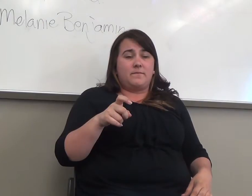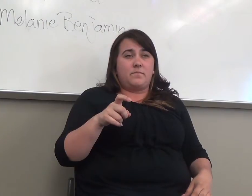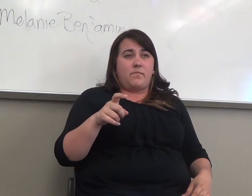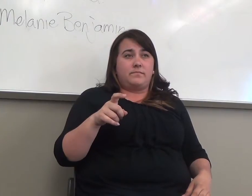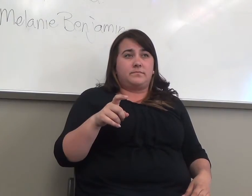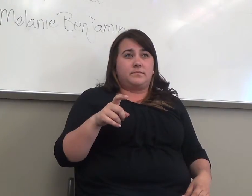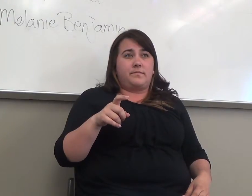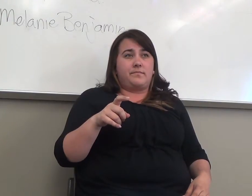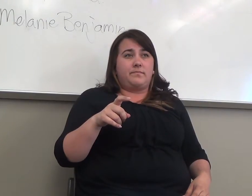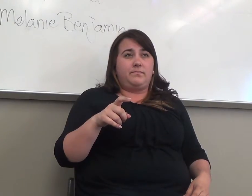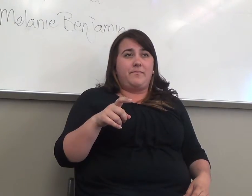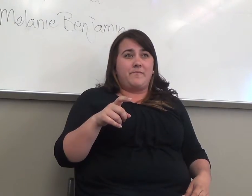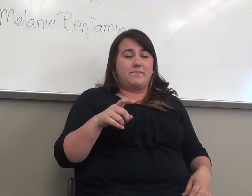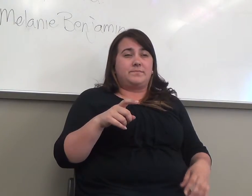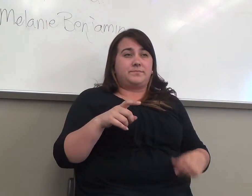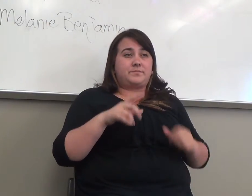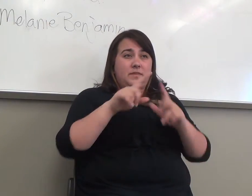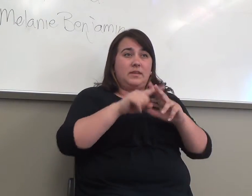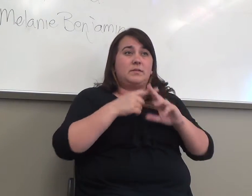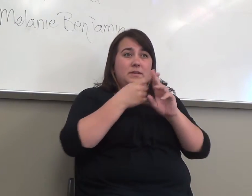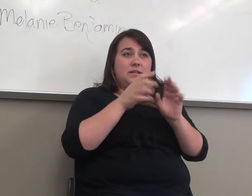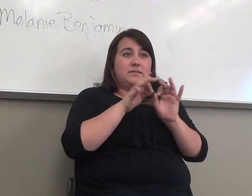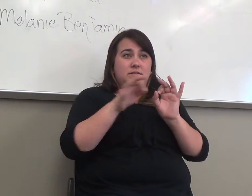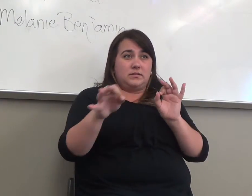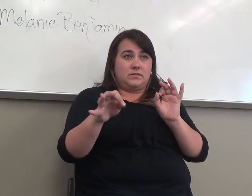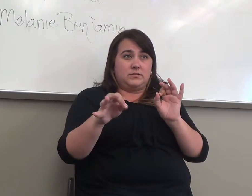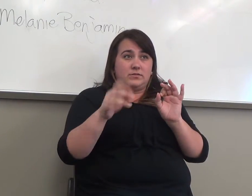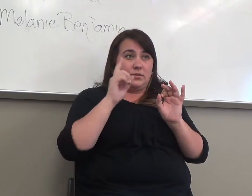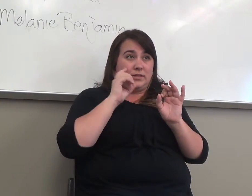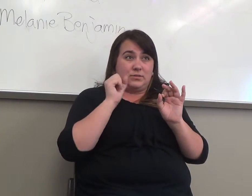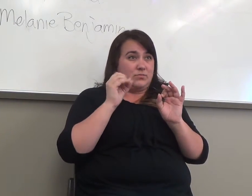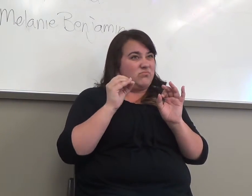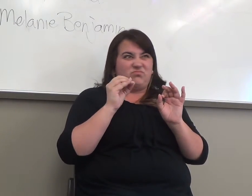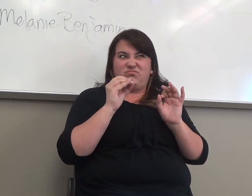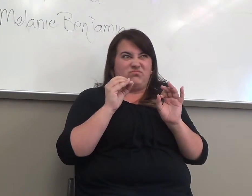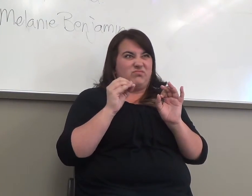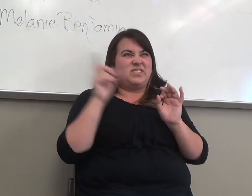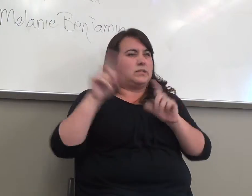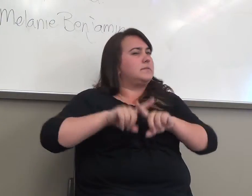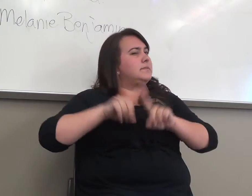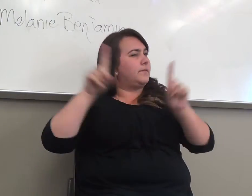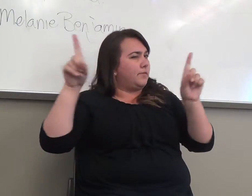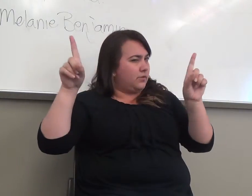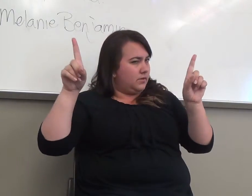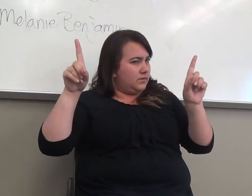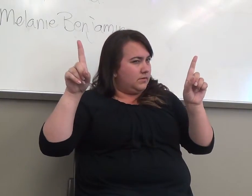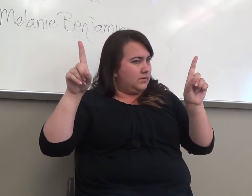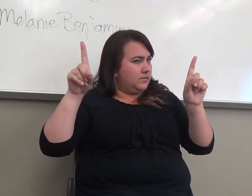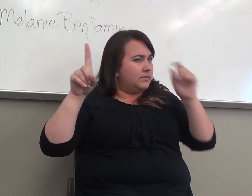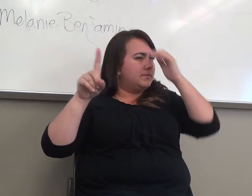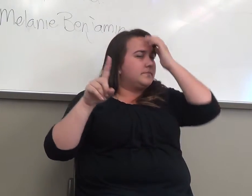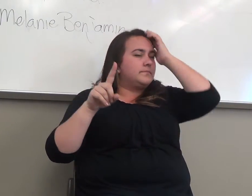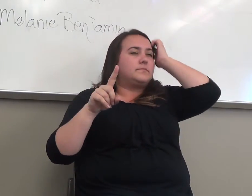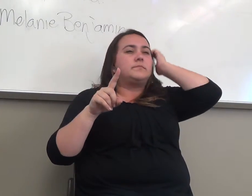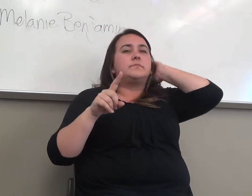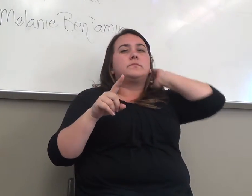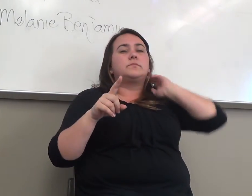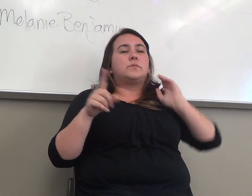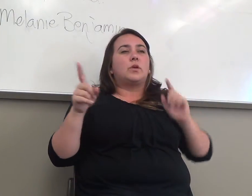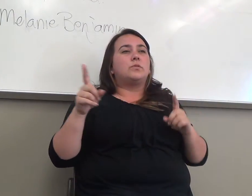that gives an argument? No, this is a little bit different. She had no, first he asked,